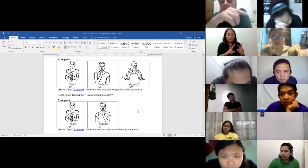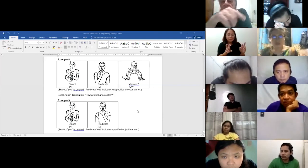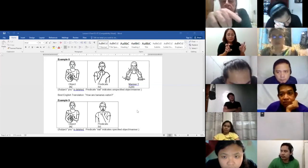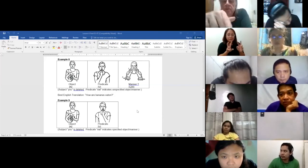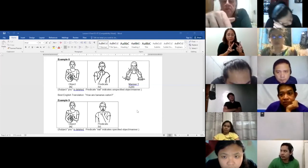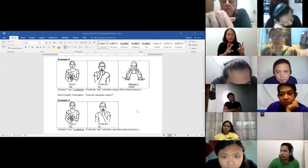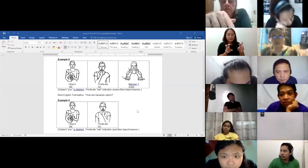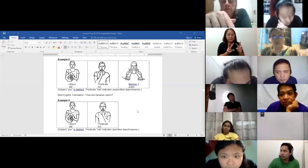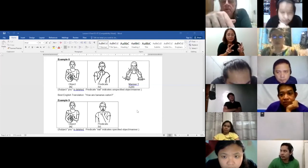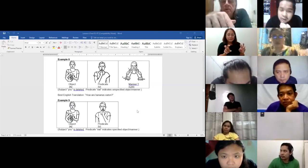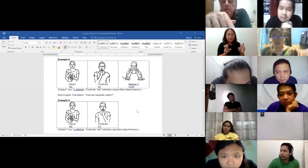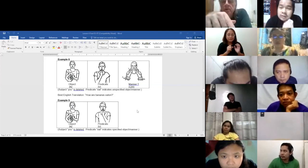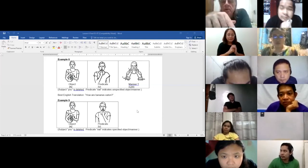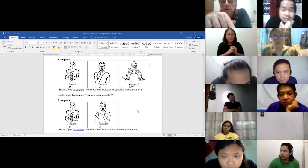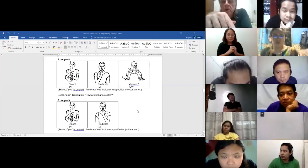and